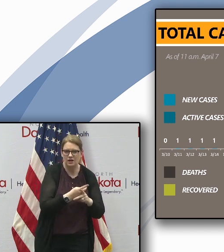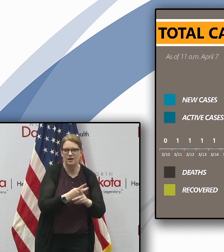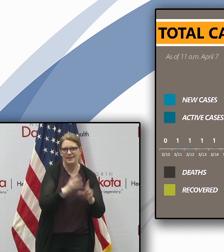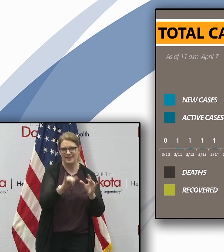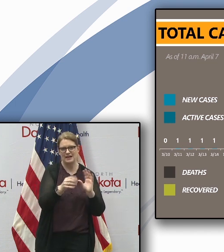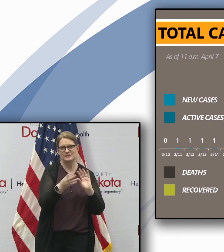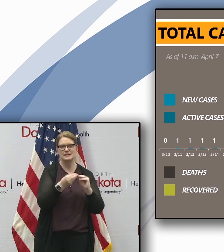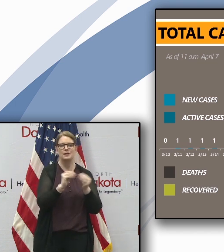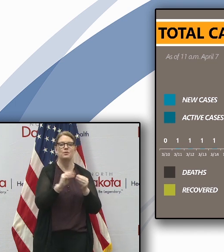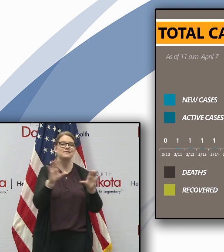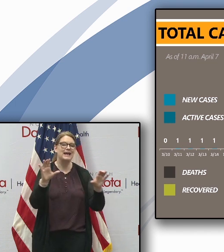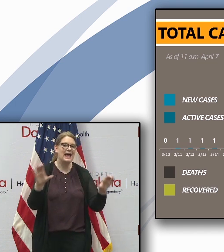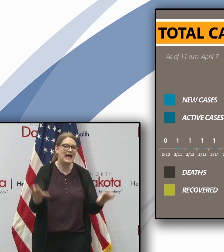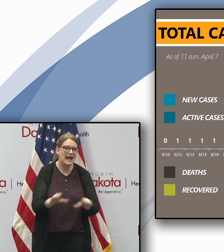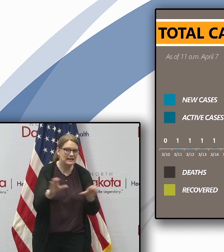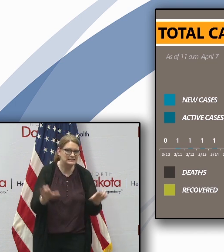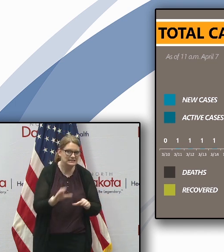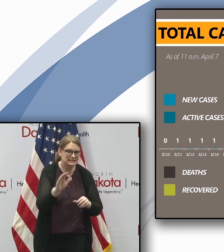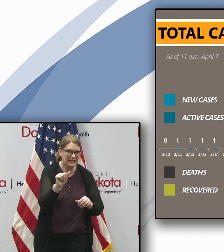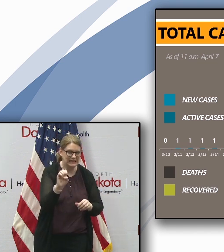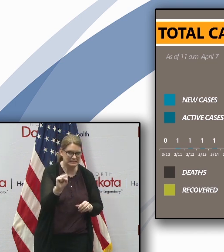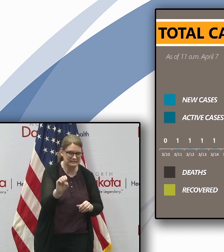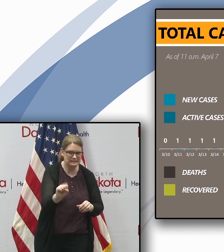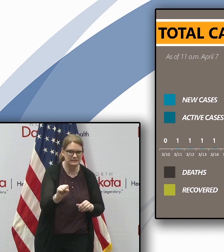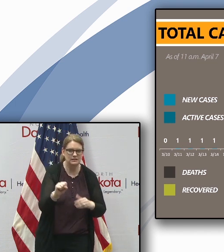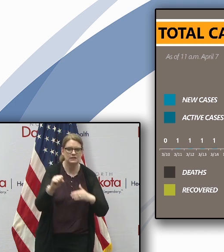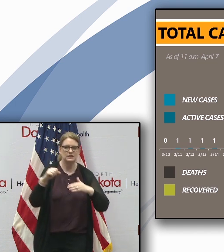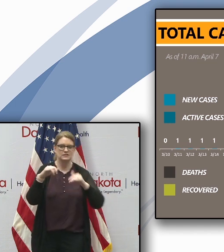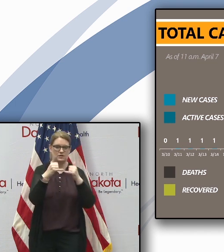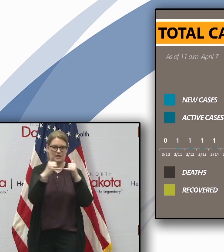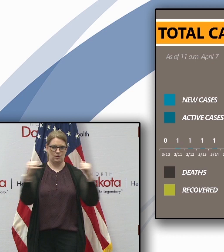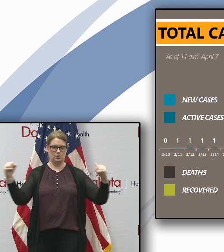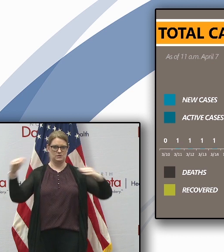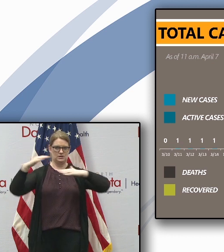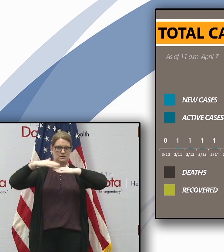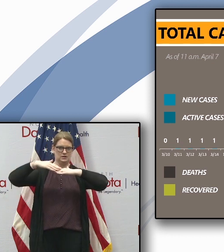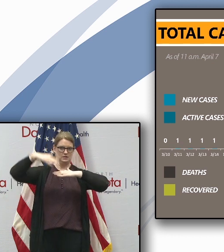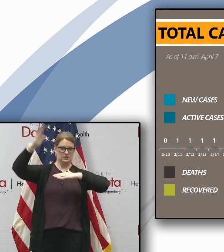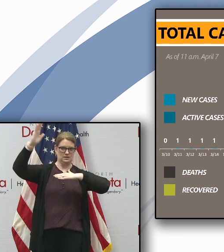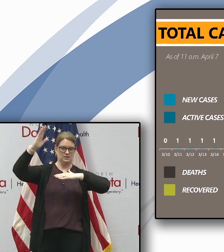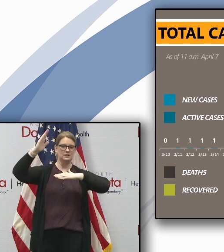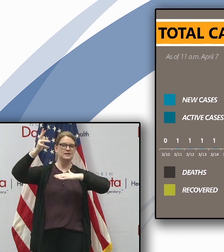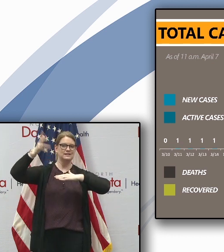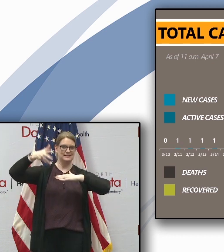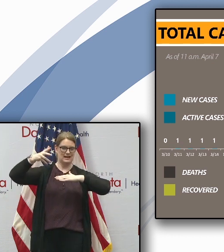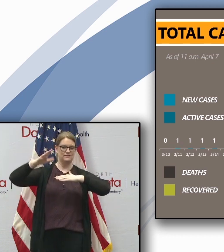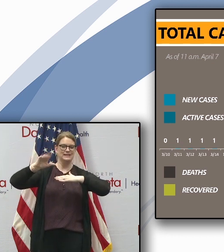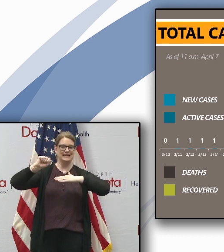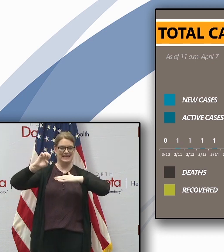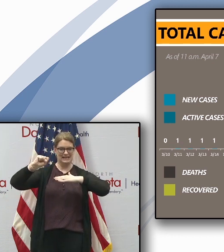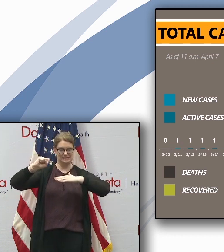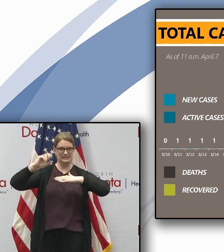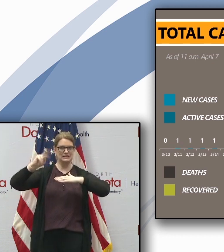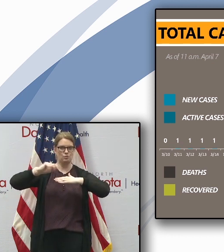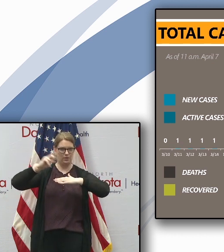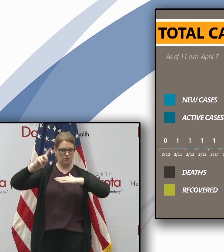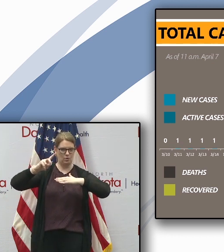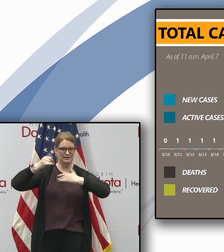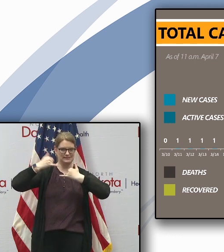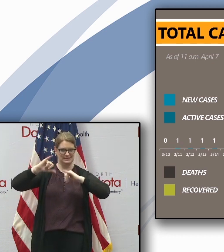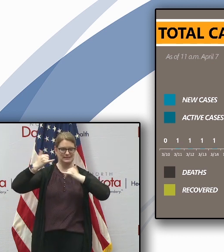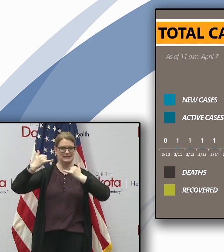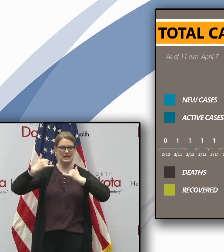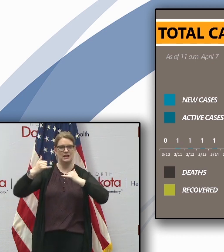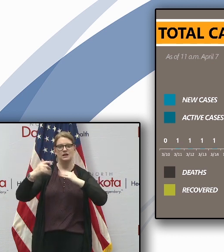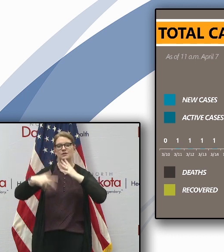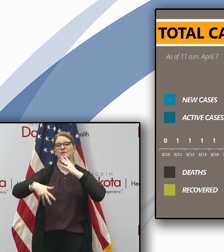cases. And so above the horizontal line is the number of remaining active cases in North Dakota through today, with the